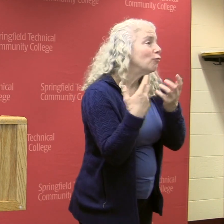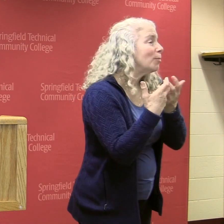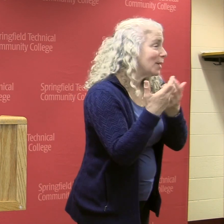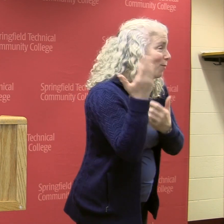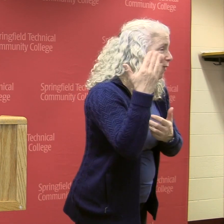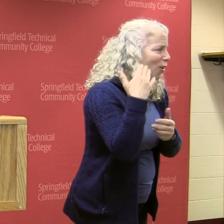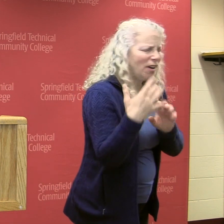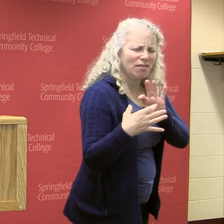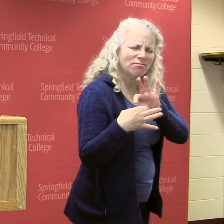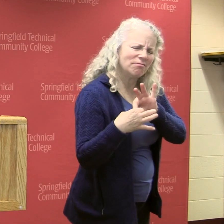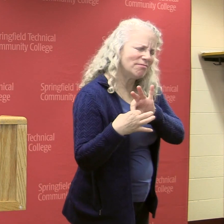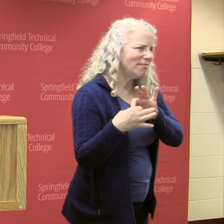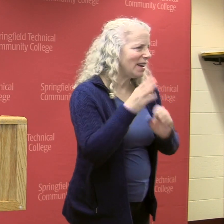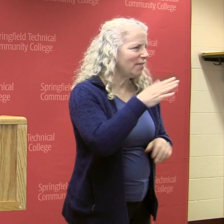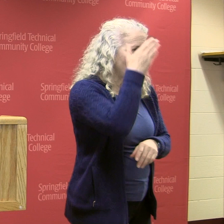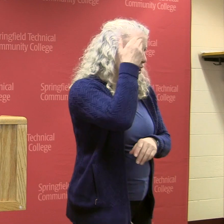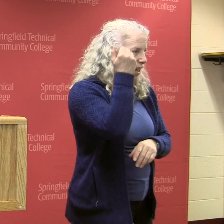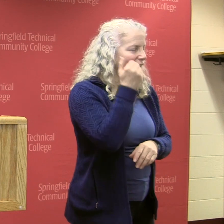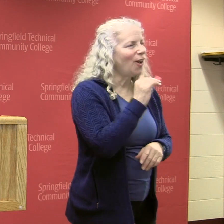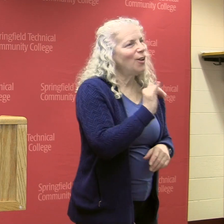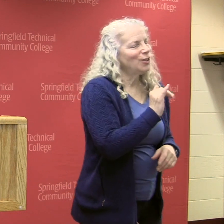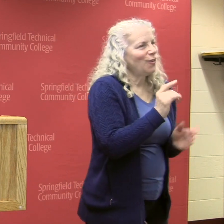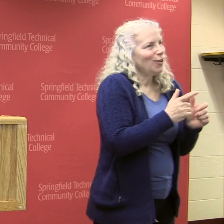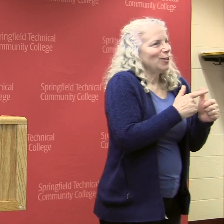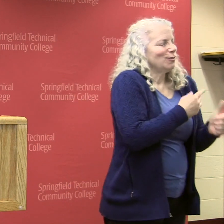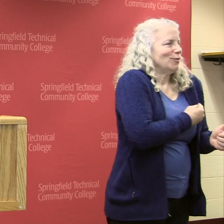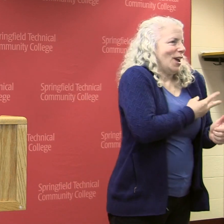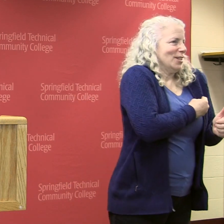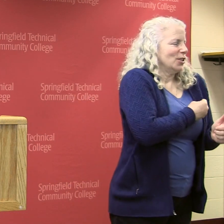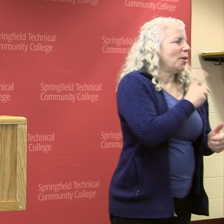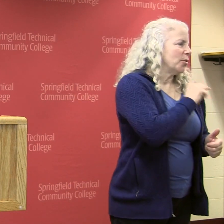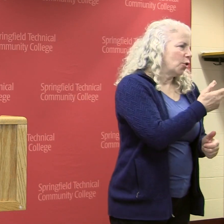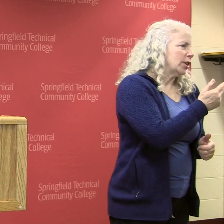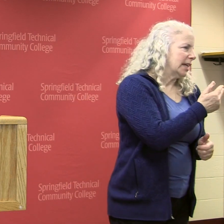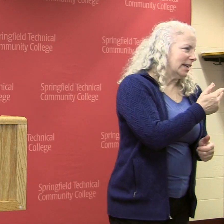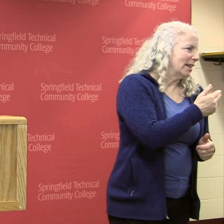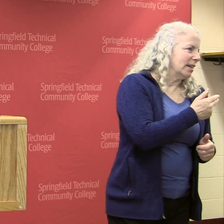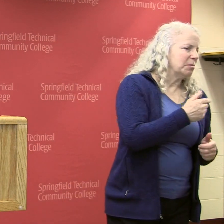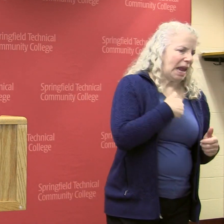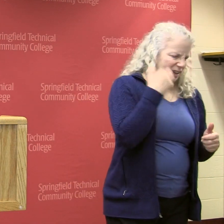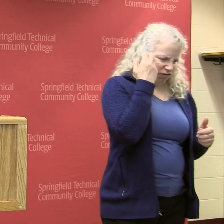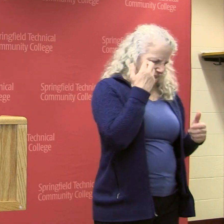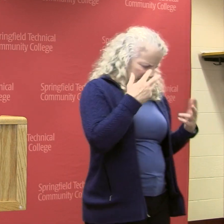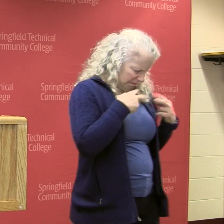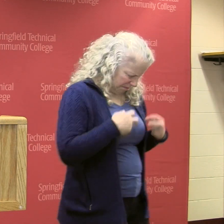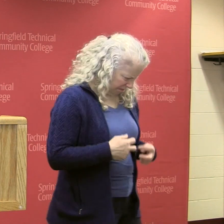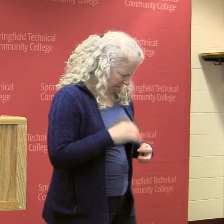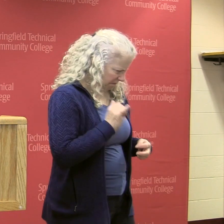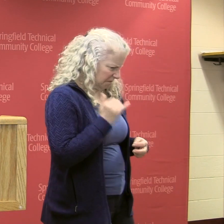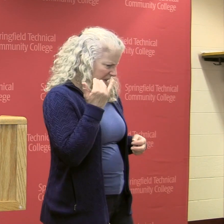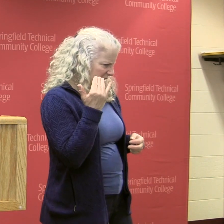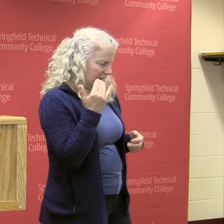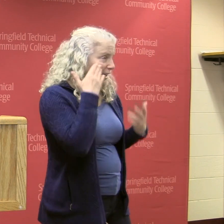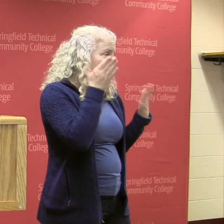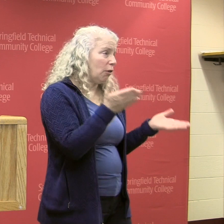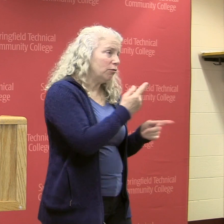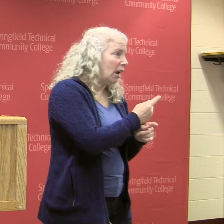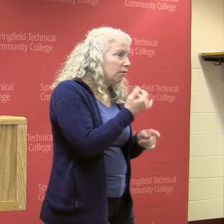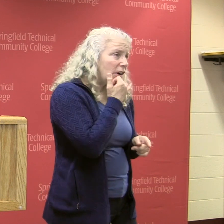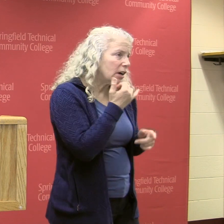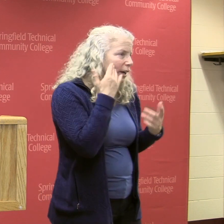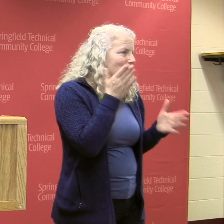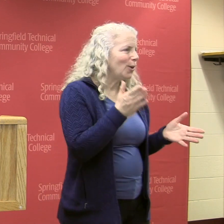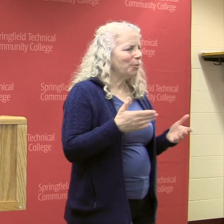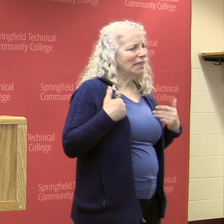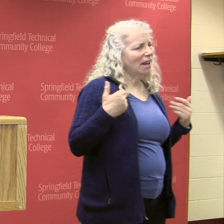her. I will never forget her. I also had my first crush when I was 13 at the time. I didn't know what was wrong or right. At that